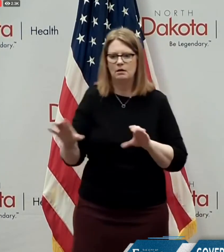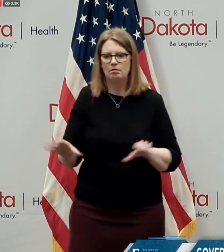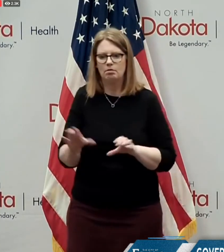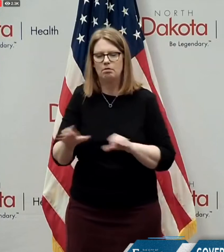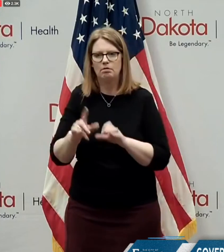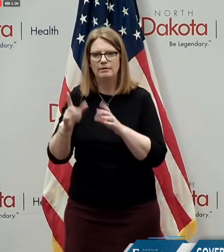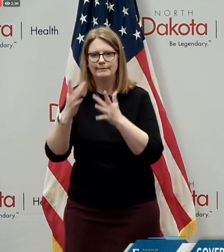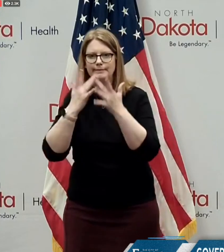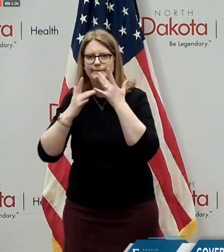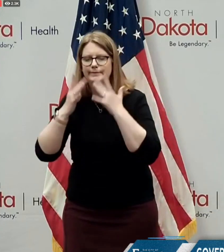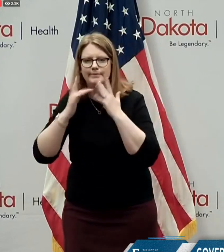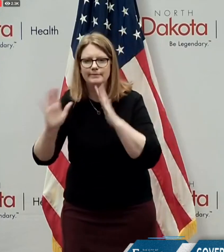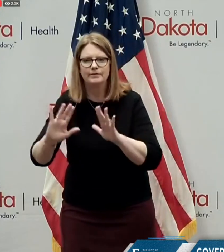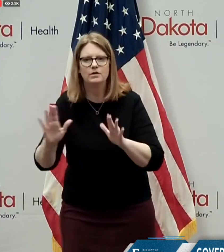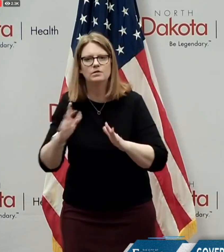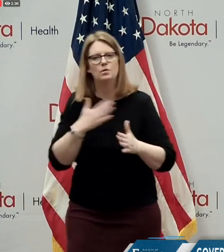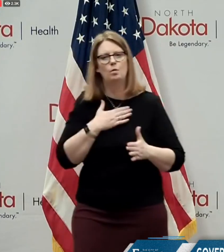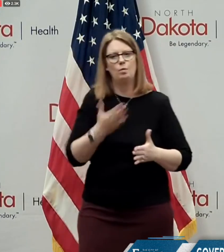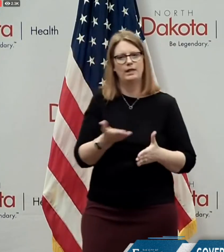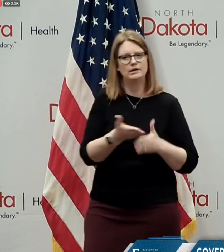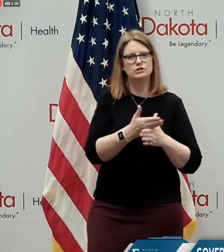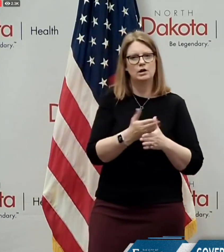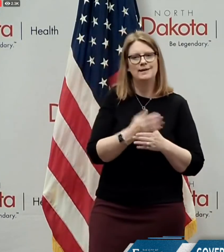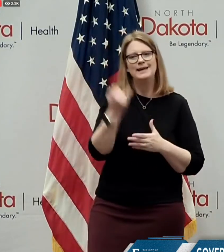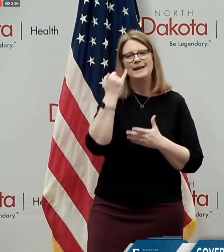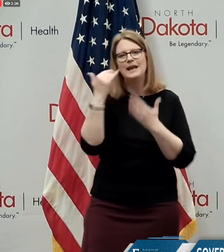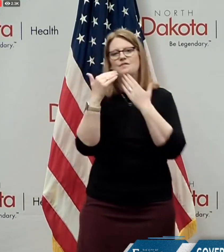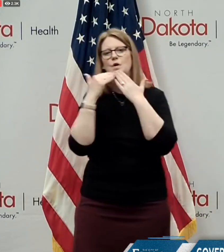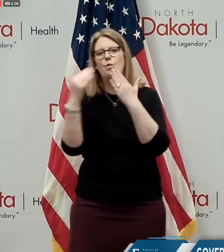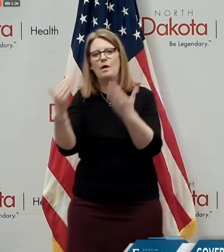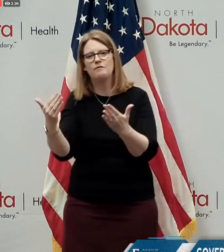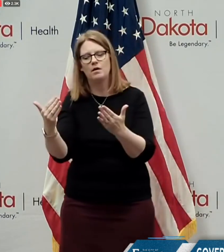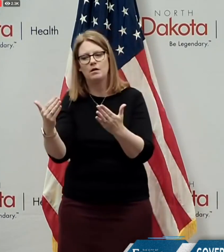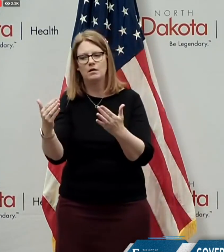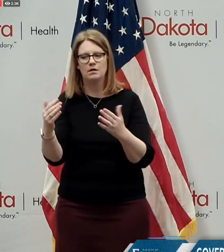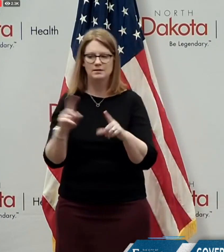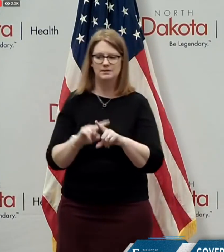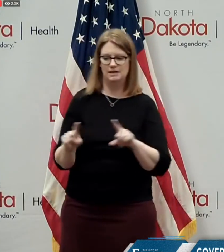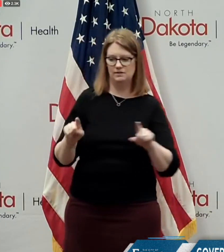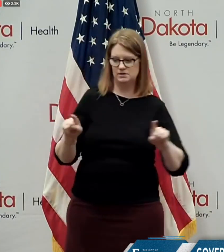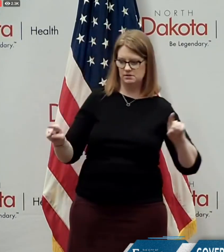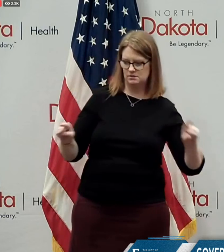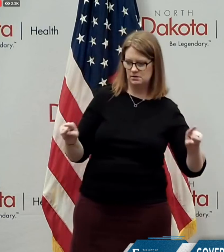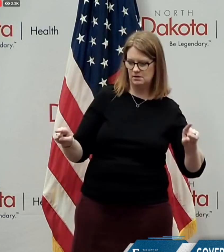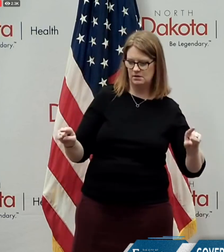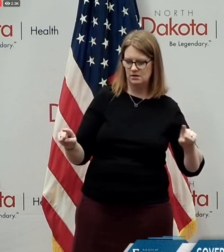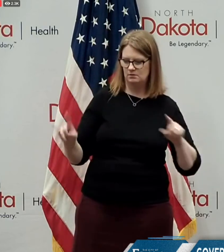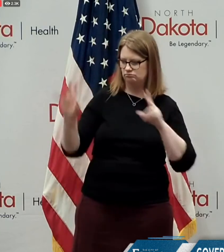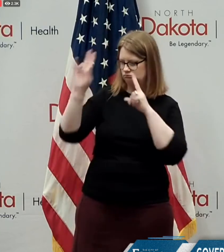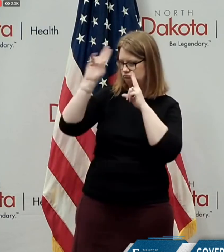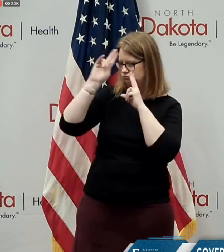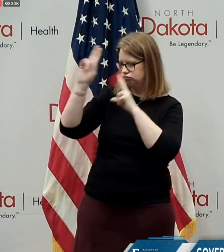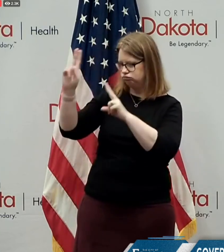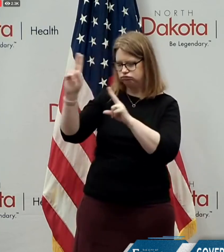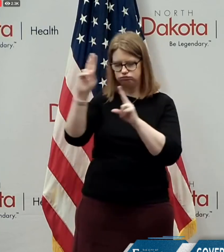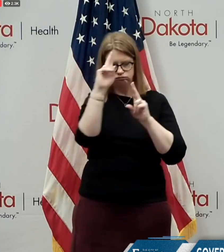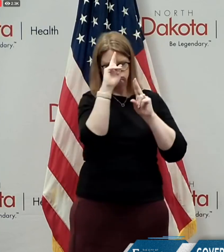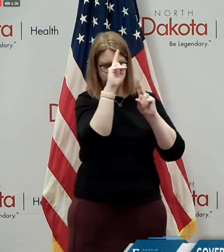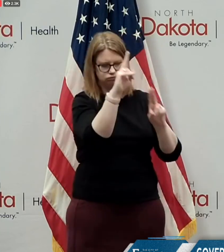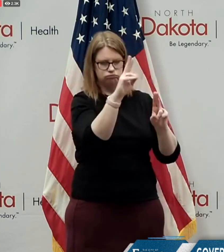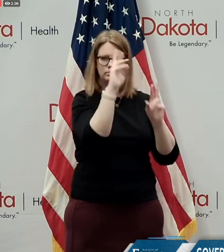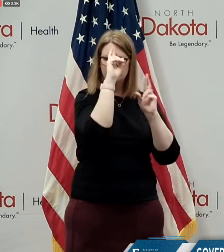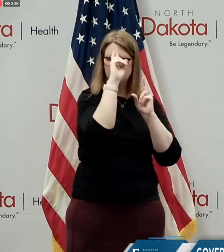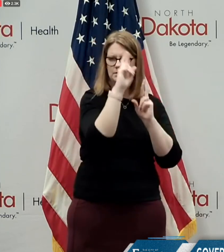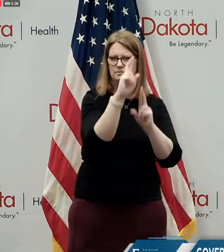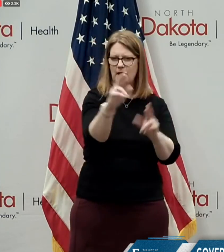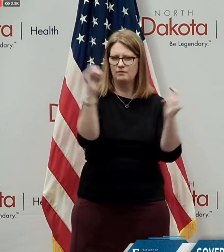to share. If you are grateful, you're enjoying the differences between people, and you are respectful to everybody. And